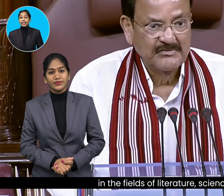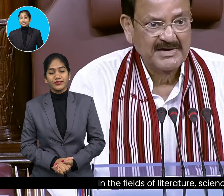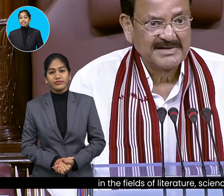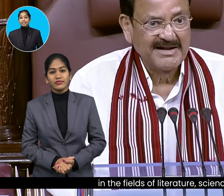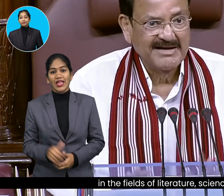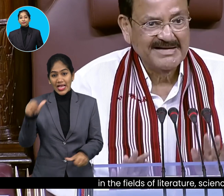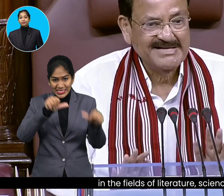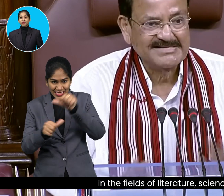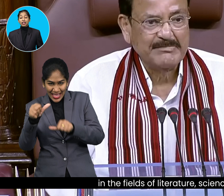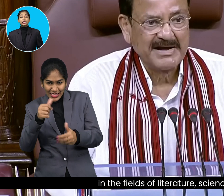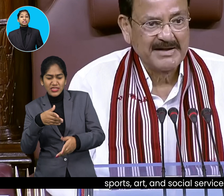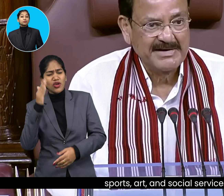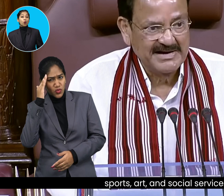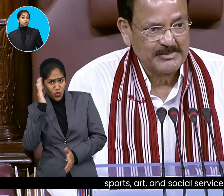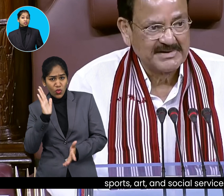science,